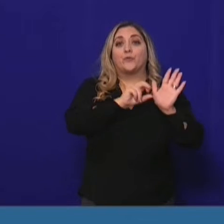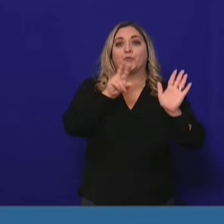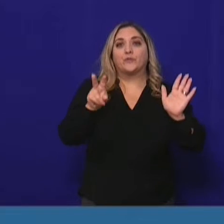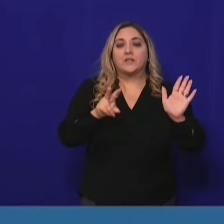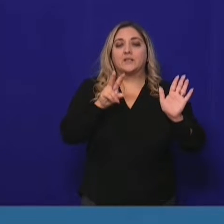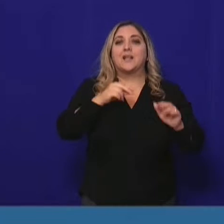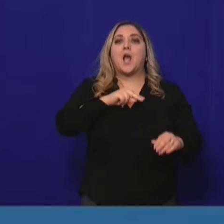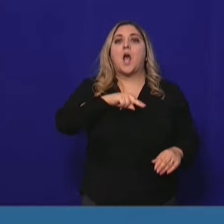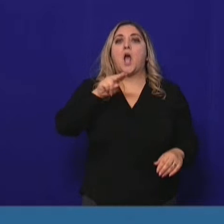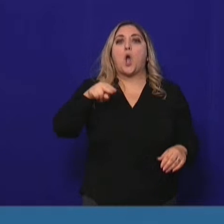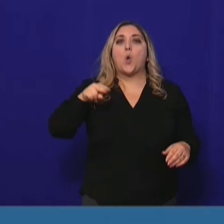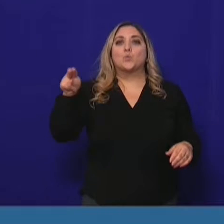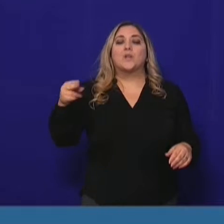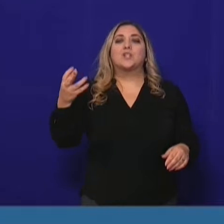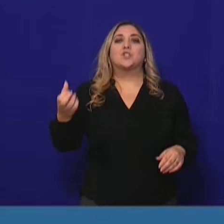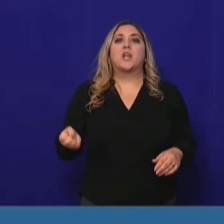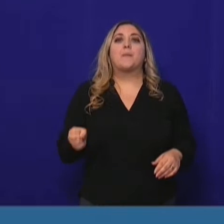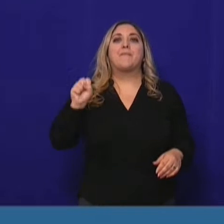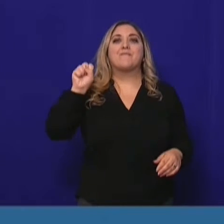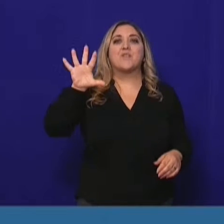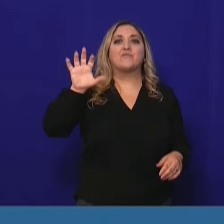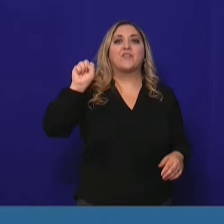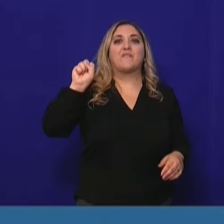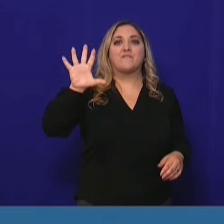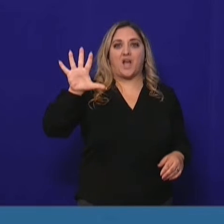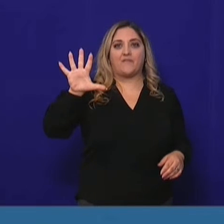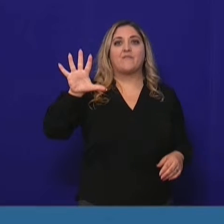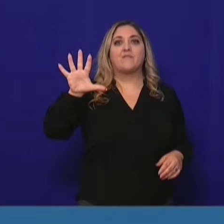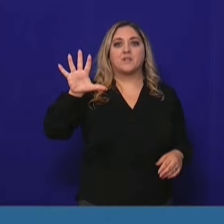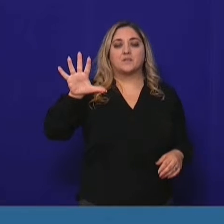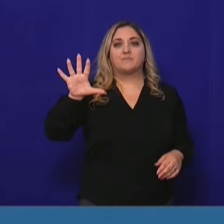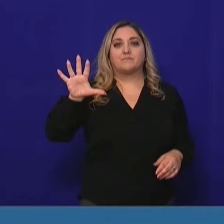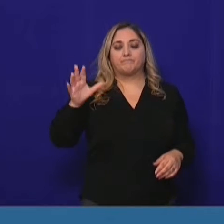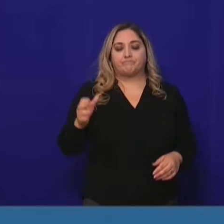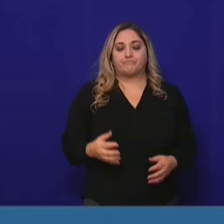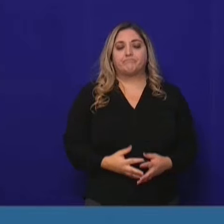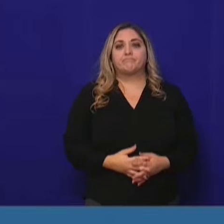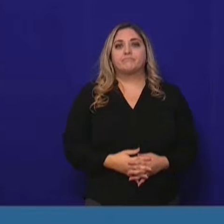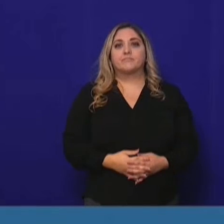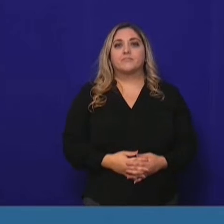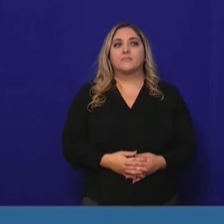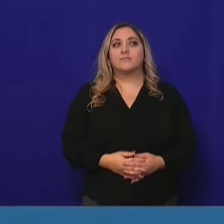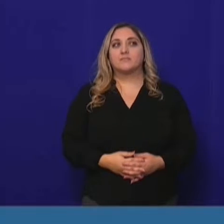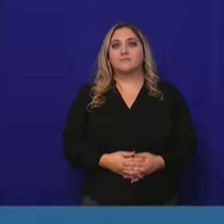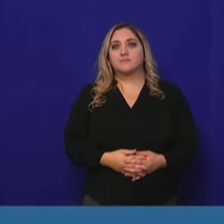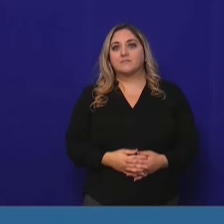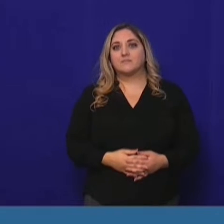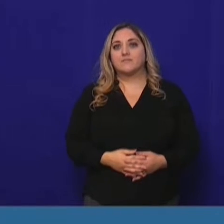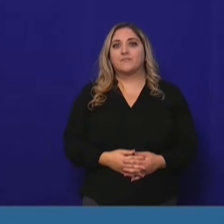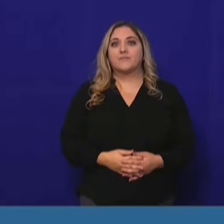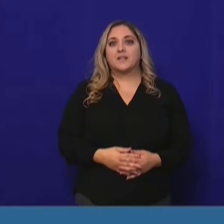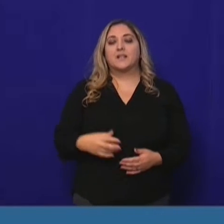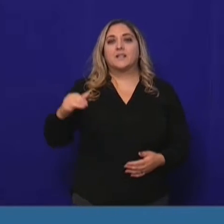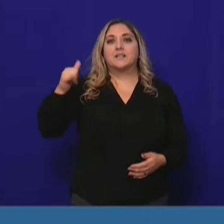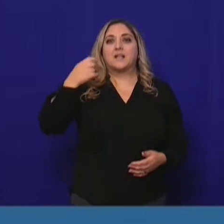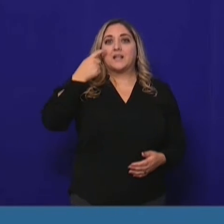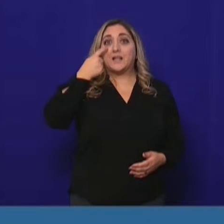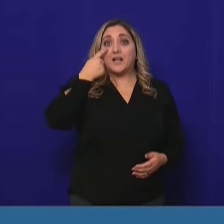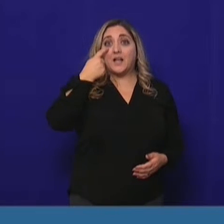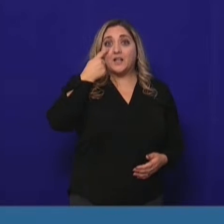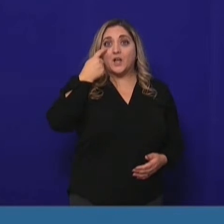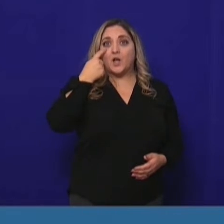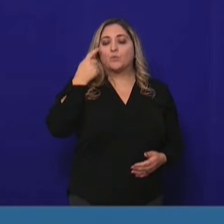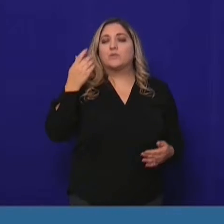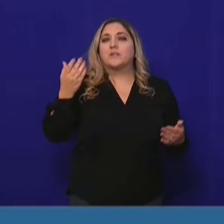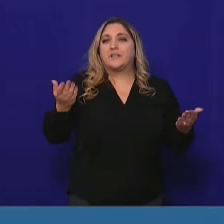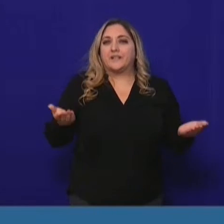dawk il-każijiet attivi għandna 55 każ li huwa minn Għawdex. Jekk naraw x'qiegħed jiġri